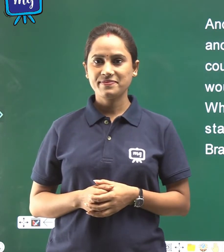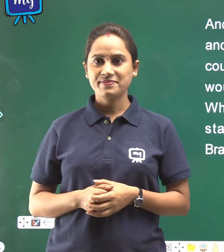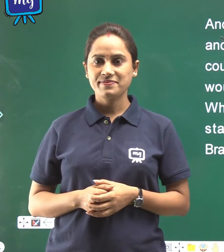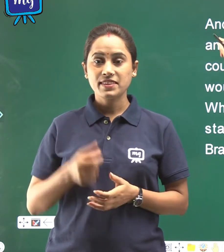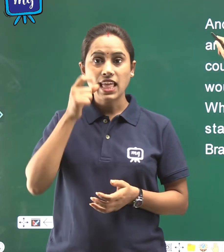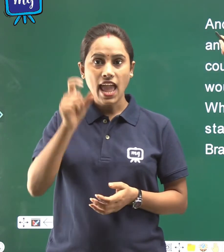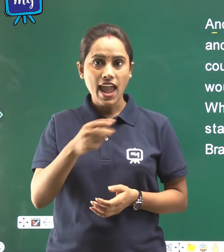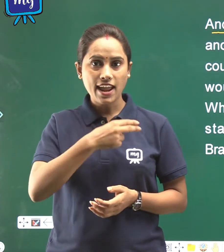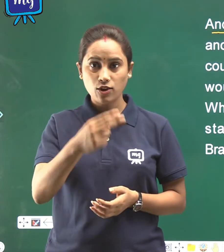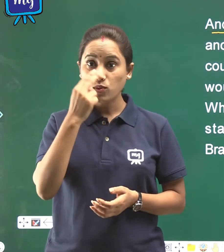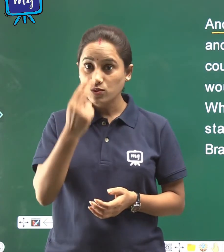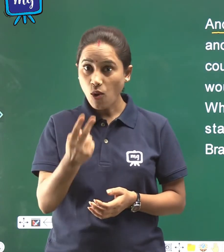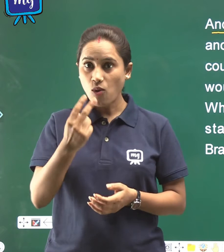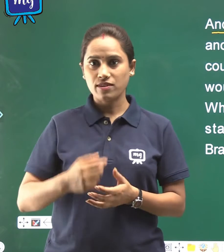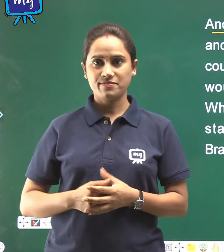Andrew saw